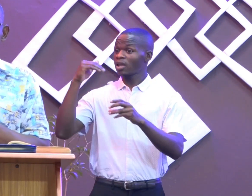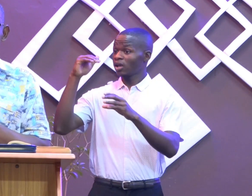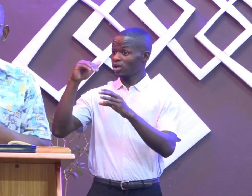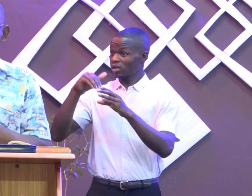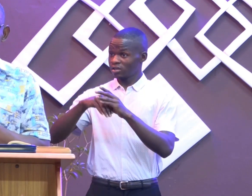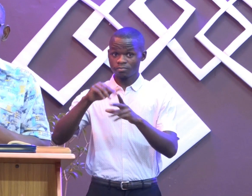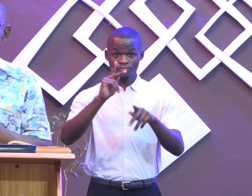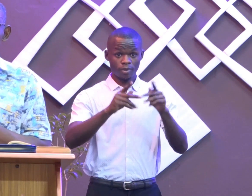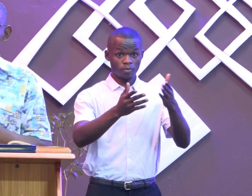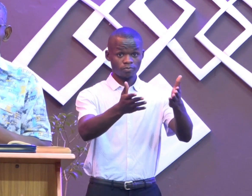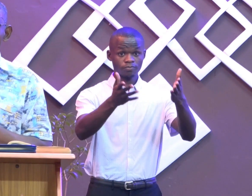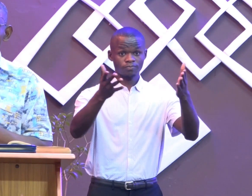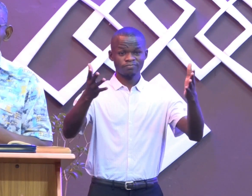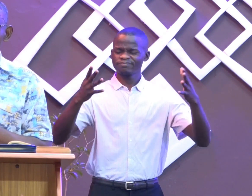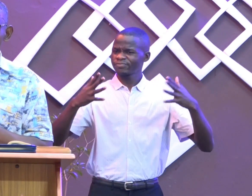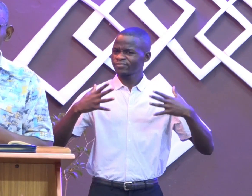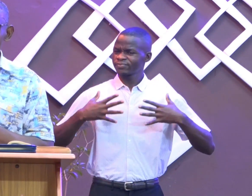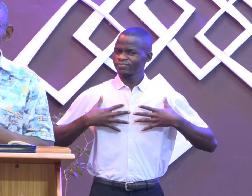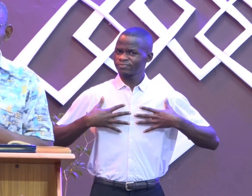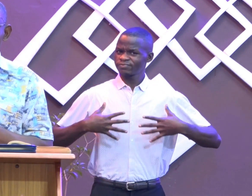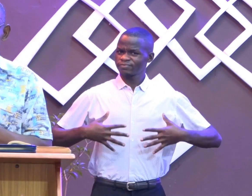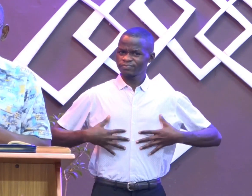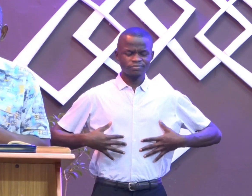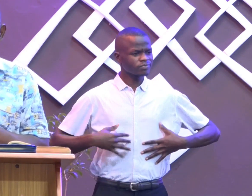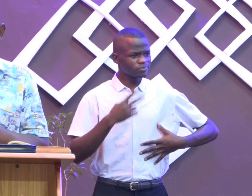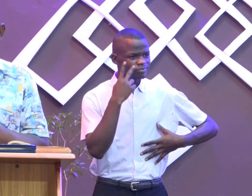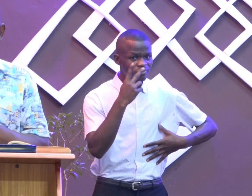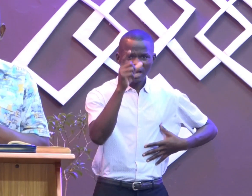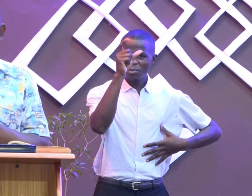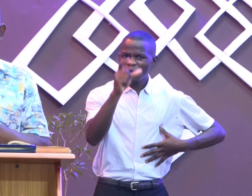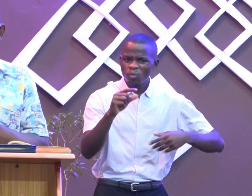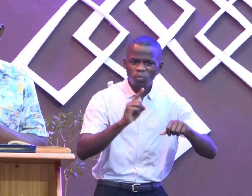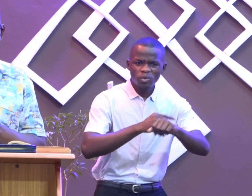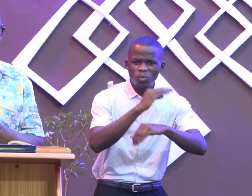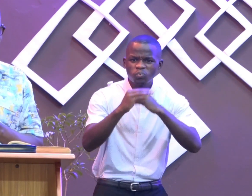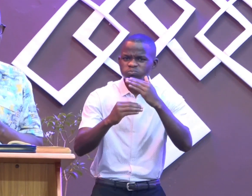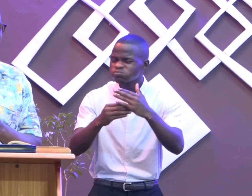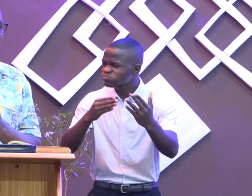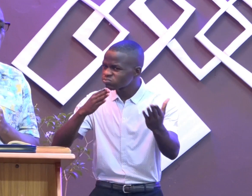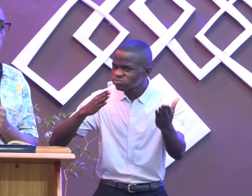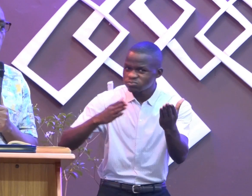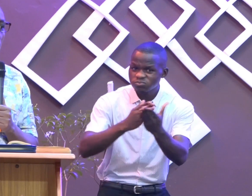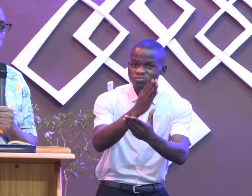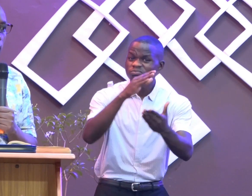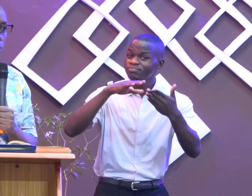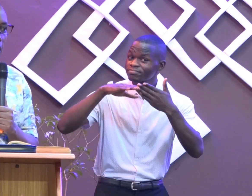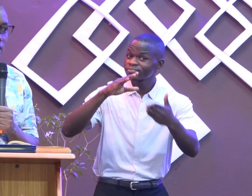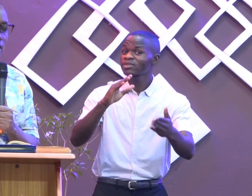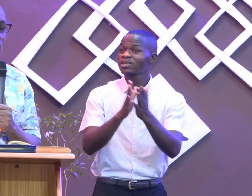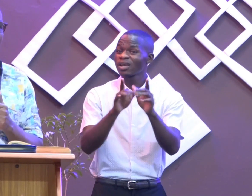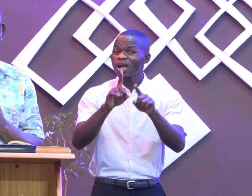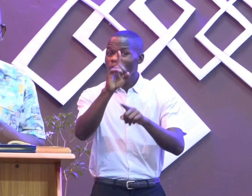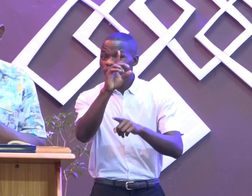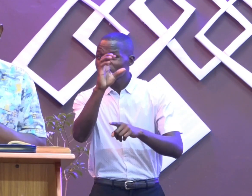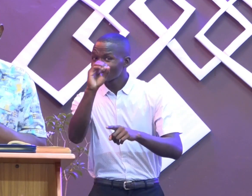guno, okusanga omuntu 100% nga wa mazima kizibu, n'okusanga omuntu